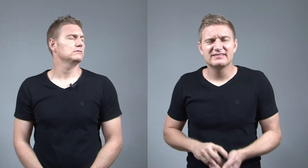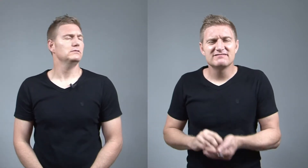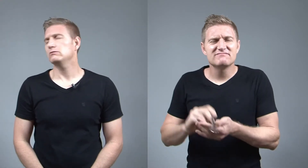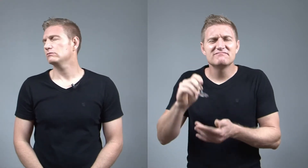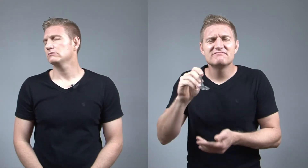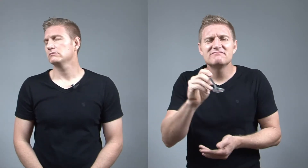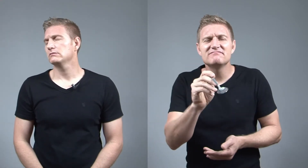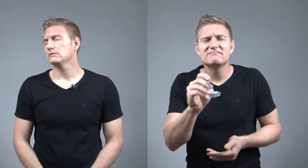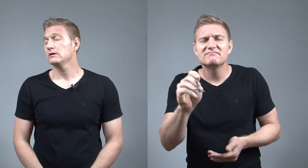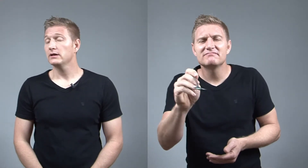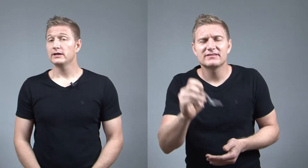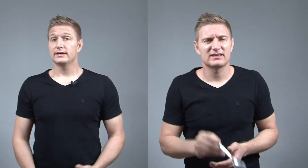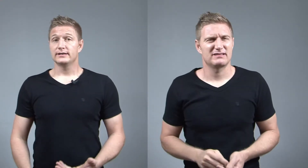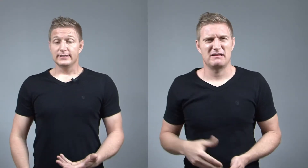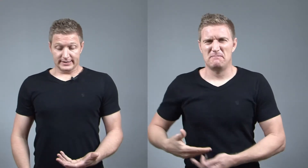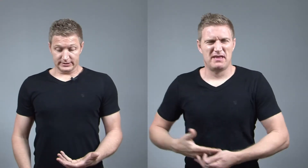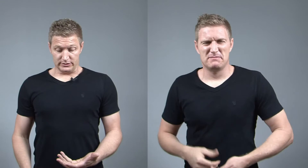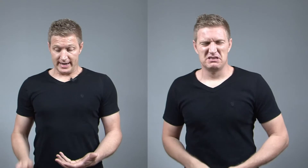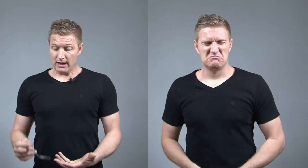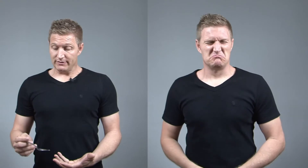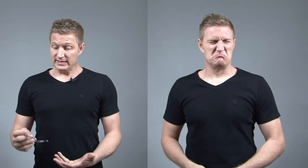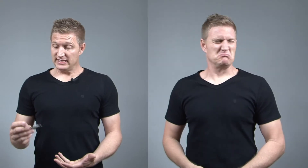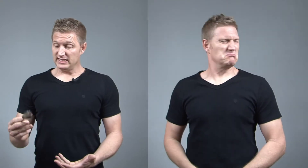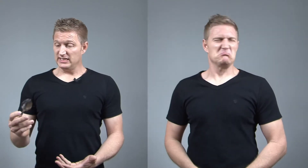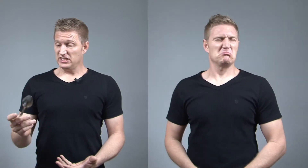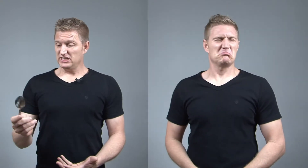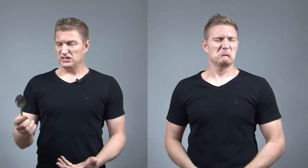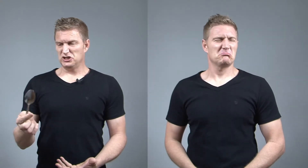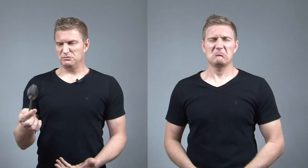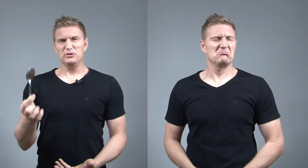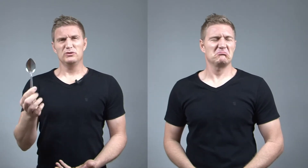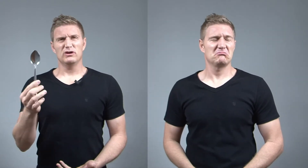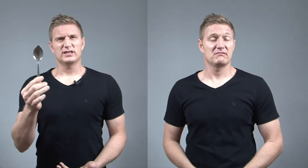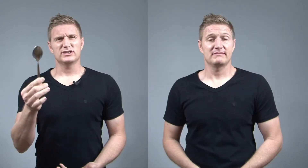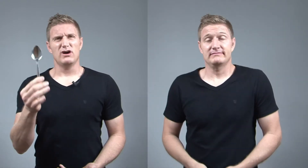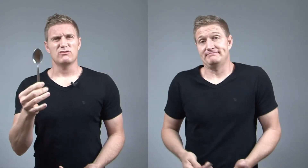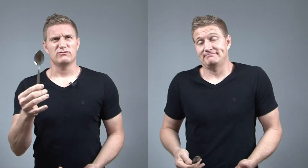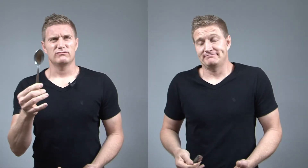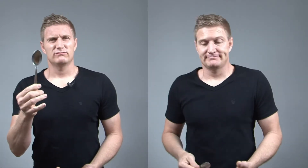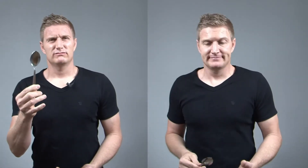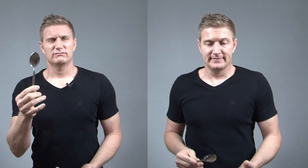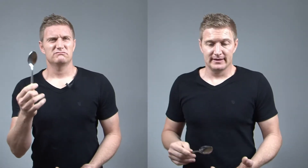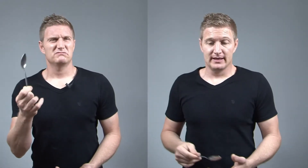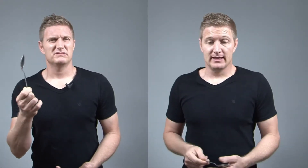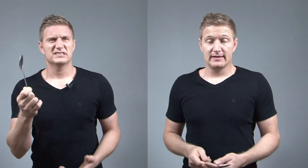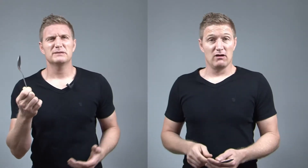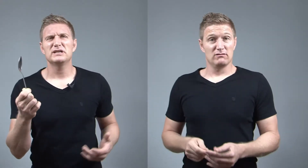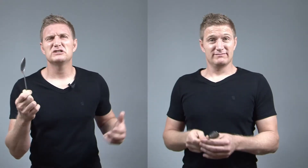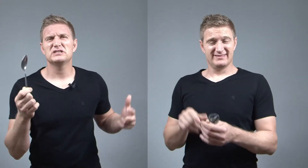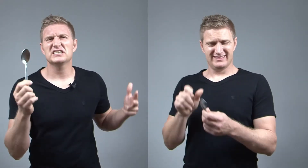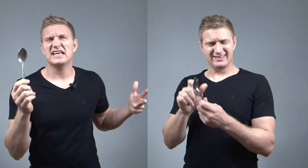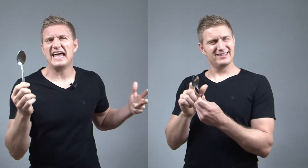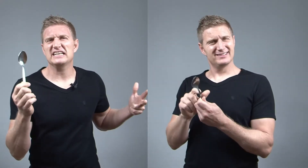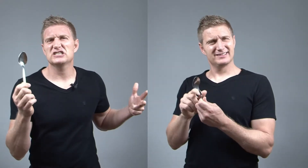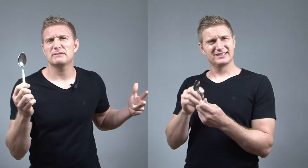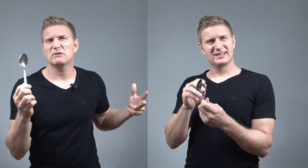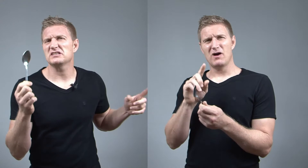no. So now this is just a spoon on its own, similar to just a hand shape on its